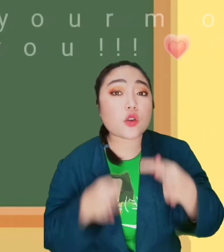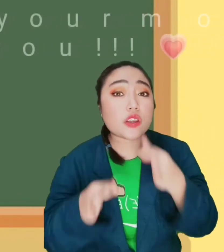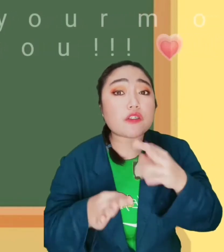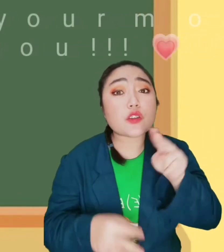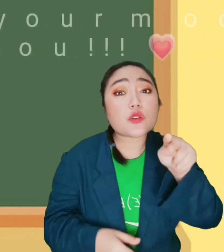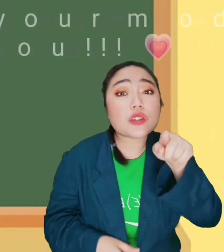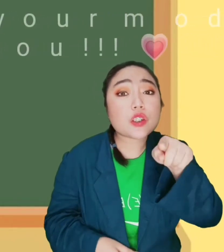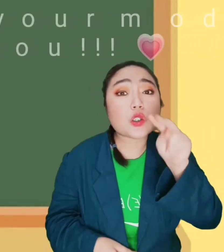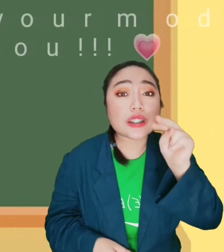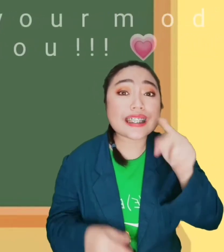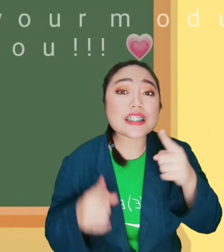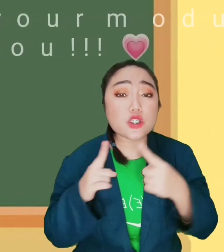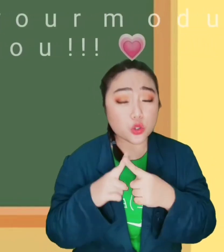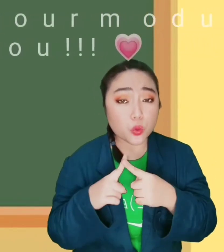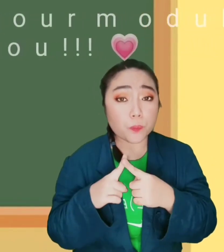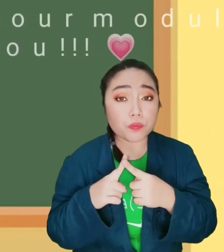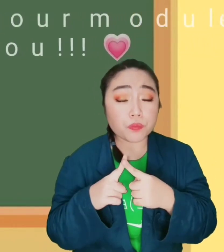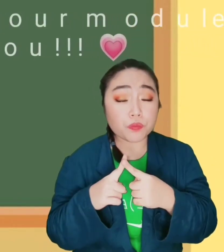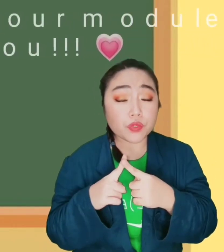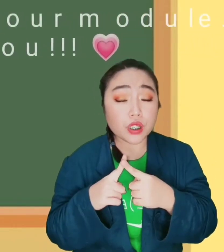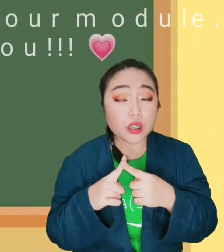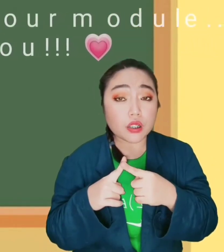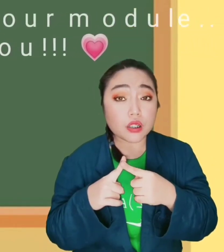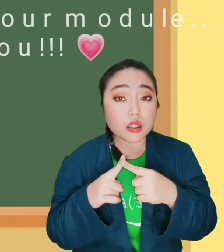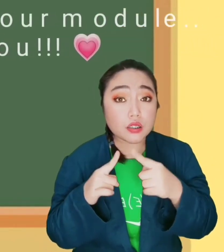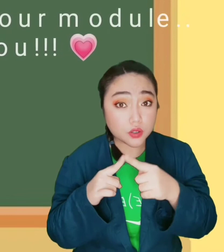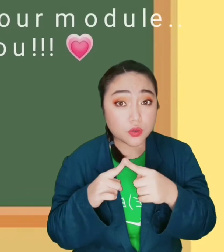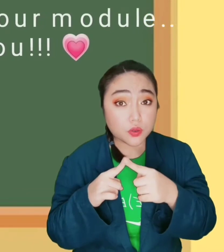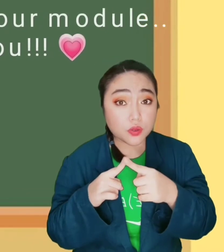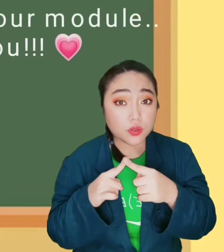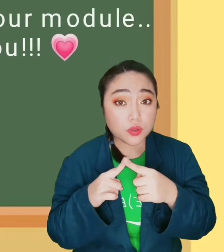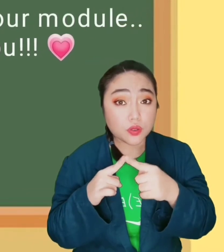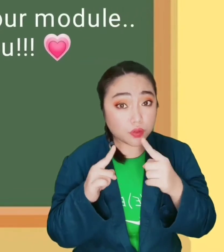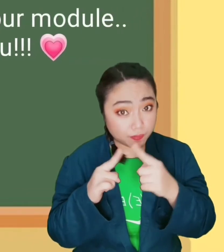Okay? So if you need to